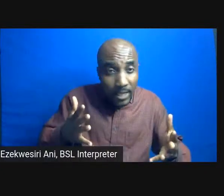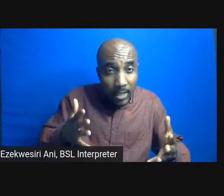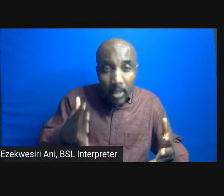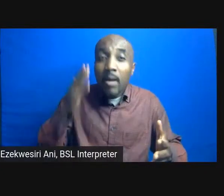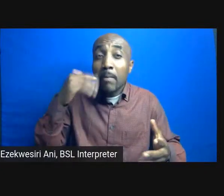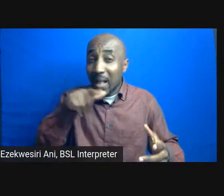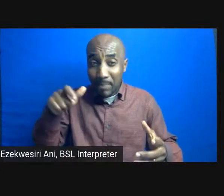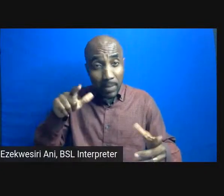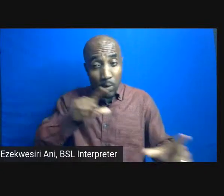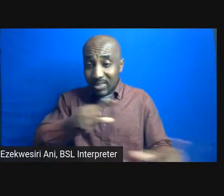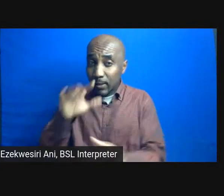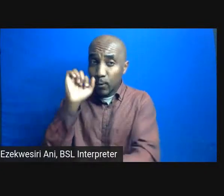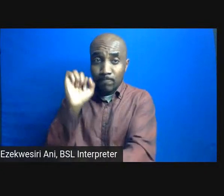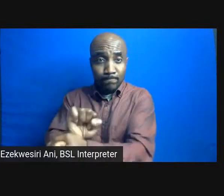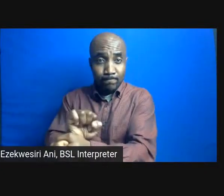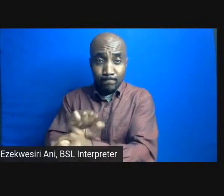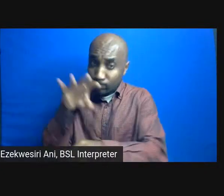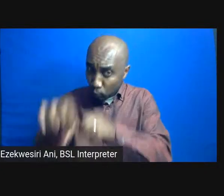captivity.